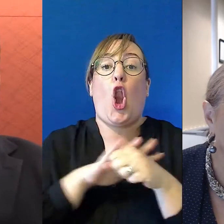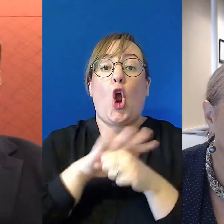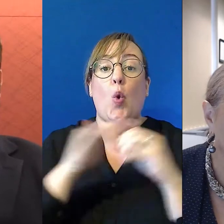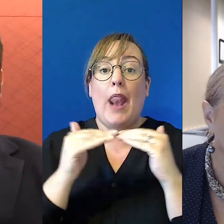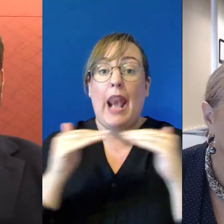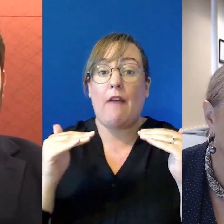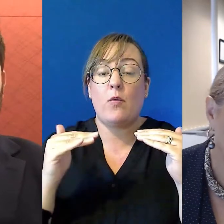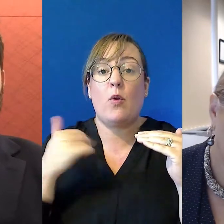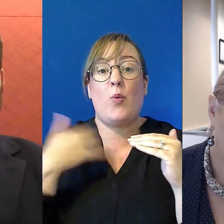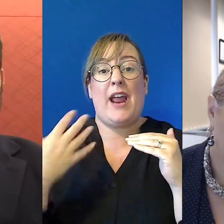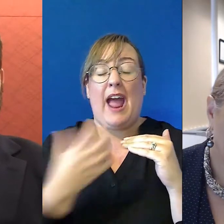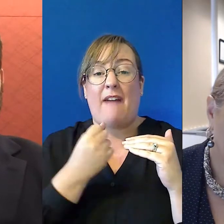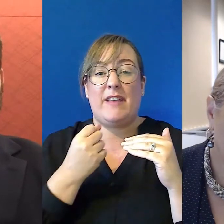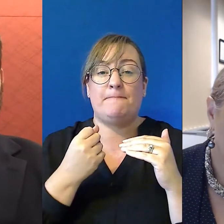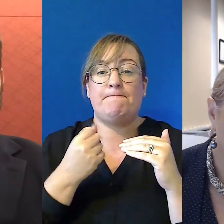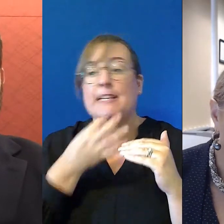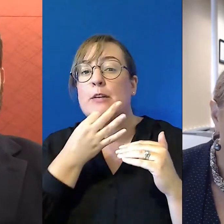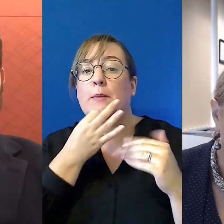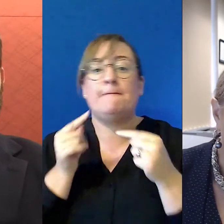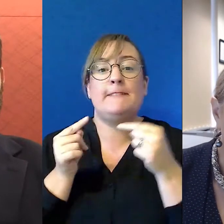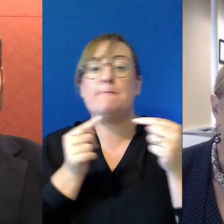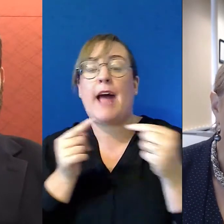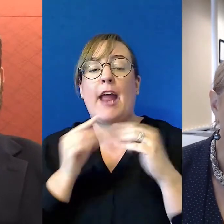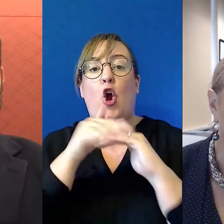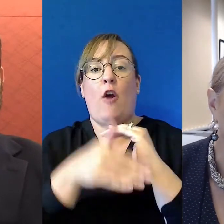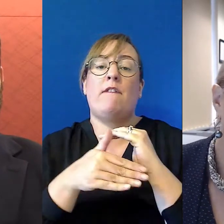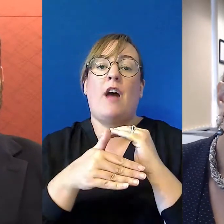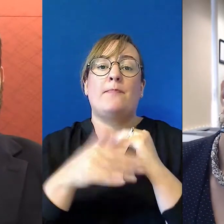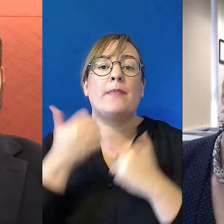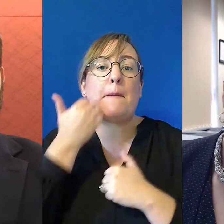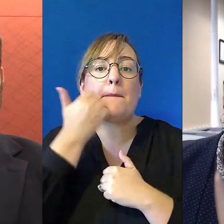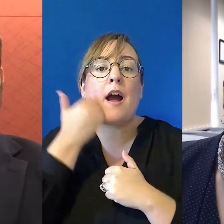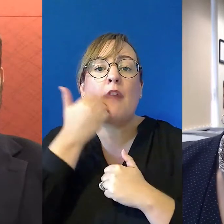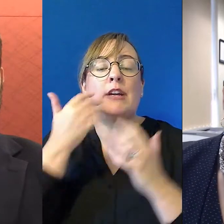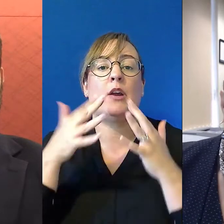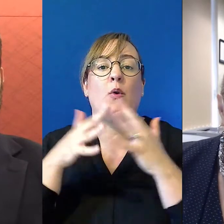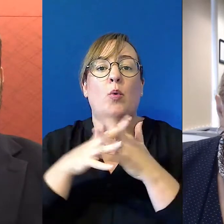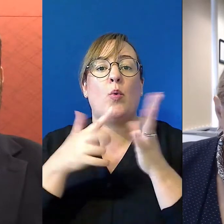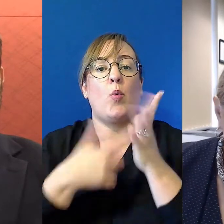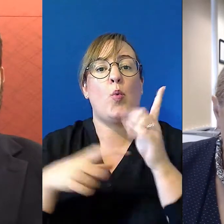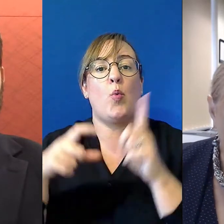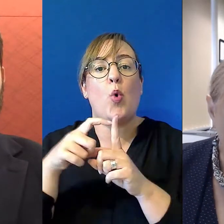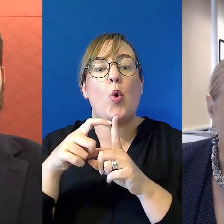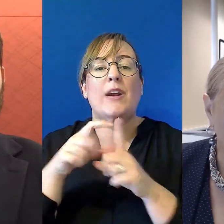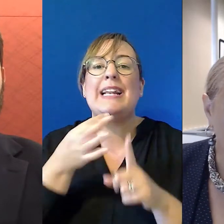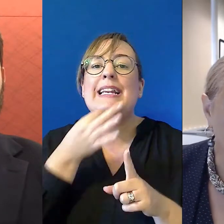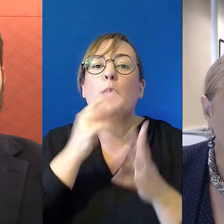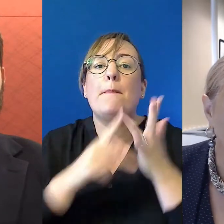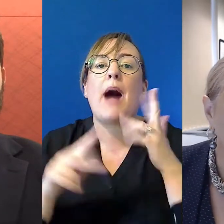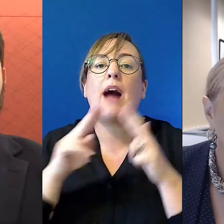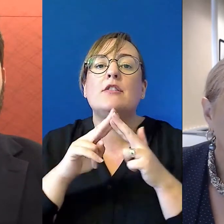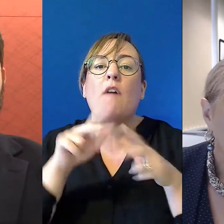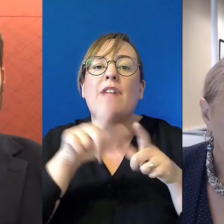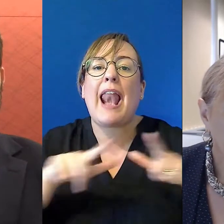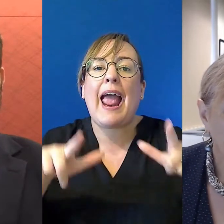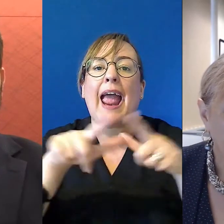the issue of Māori wards, little small areas of land that are determined in terms of jurisdiction